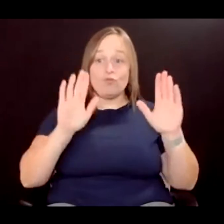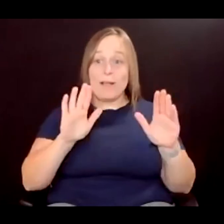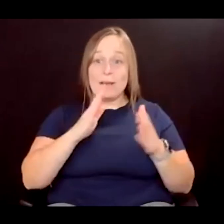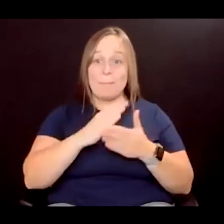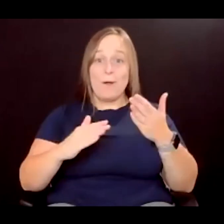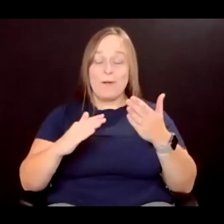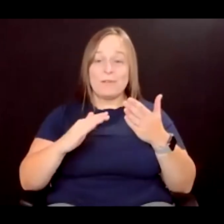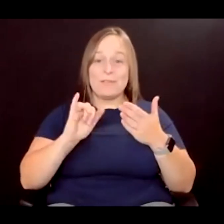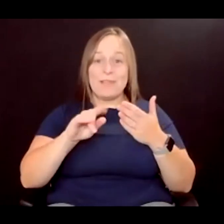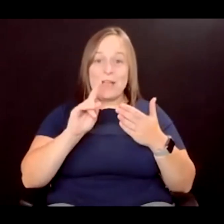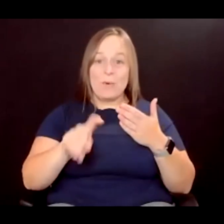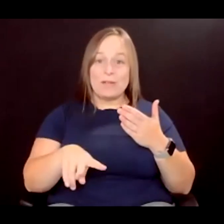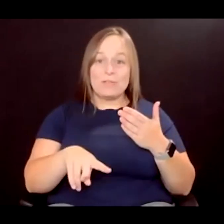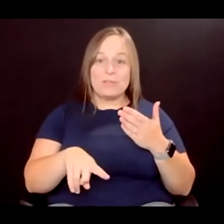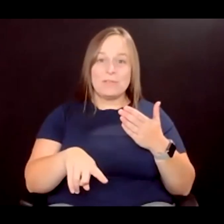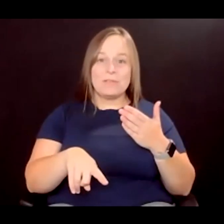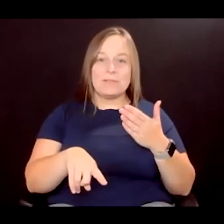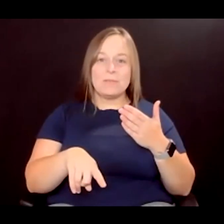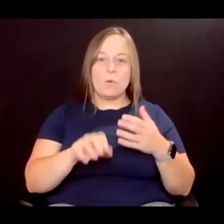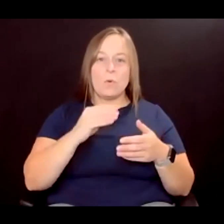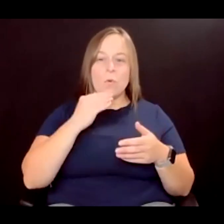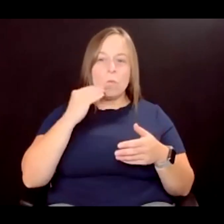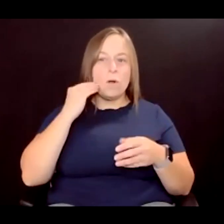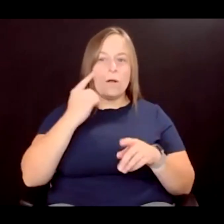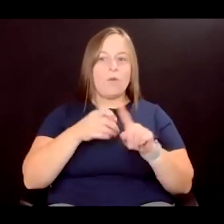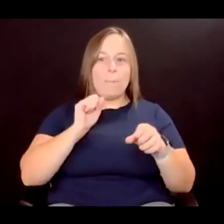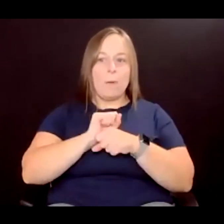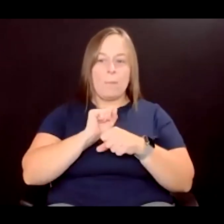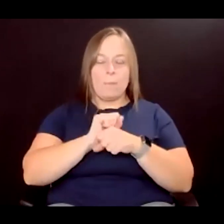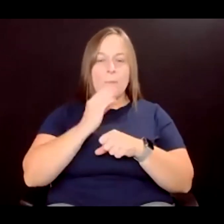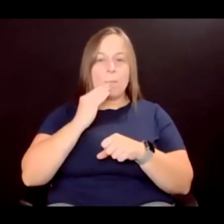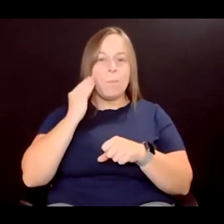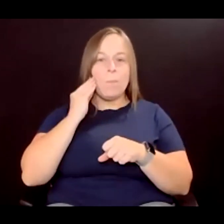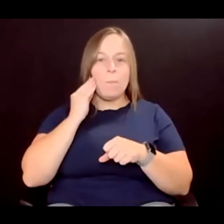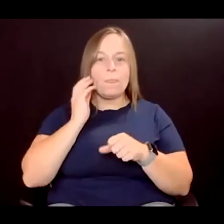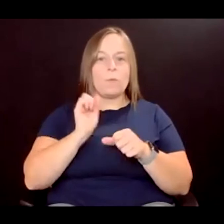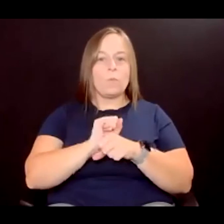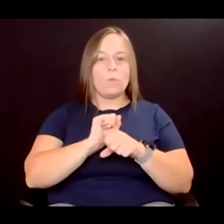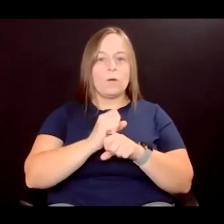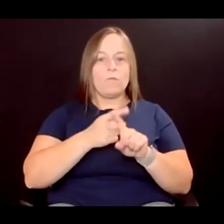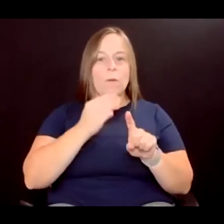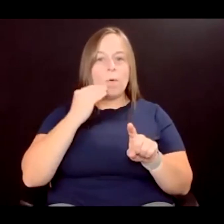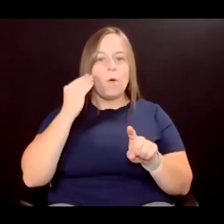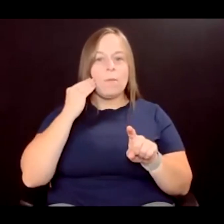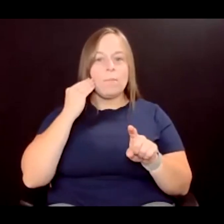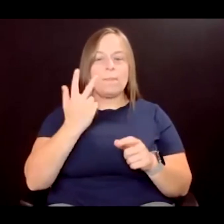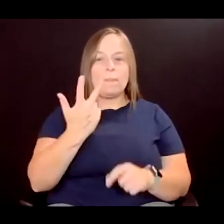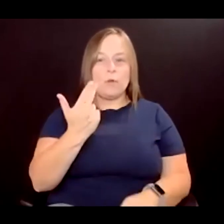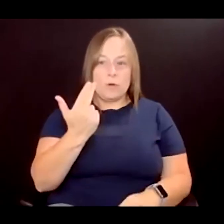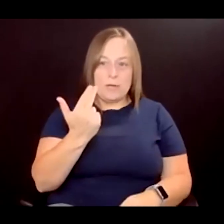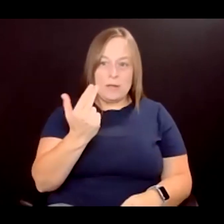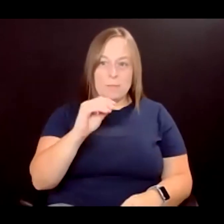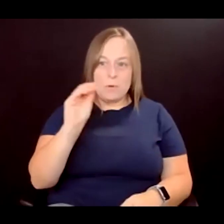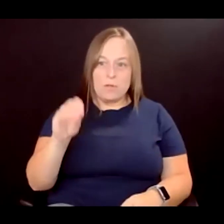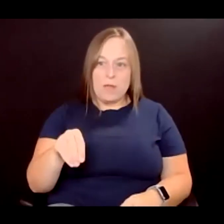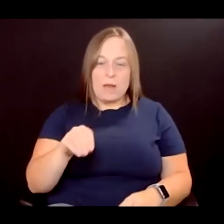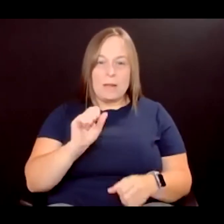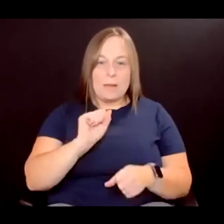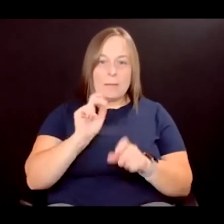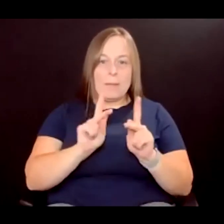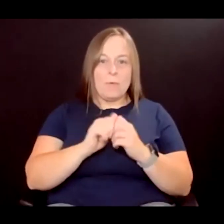little livability issues. So whether it's the audio boxes, for example, that allow you to cross the street safely, or